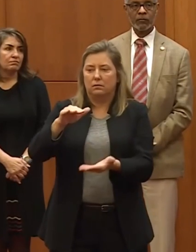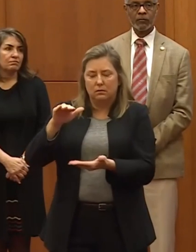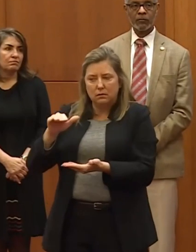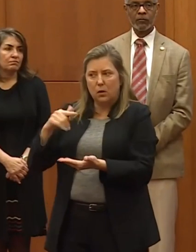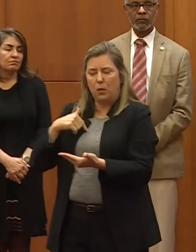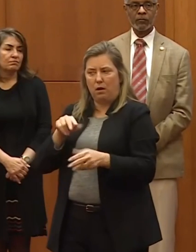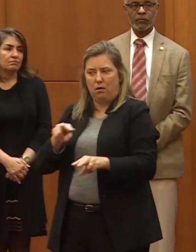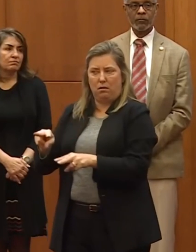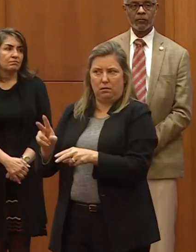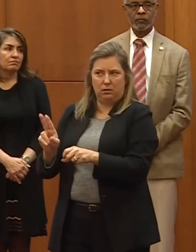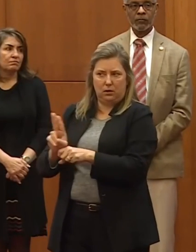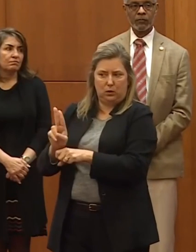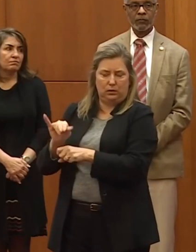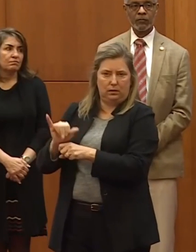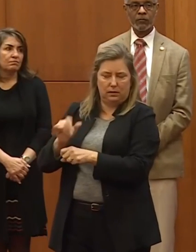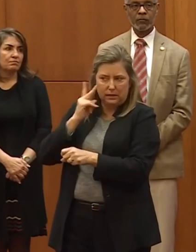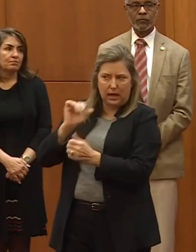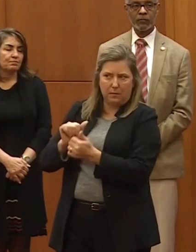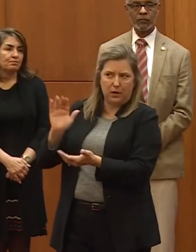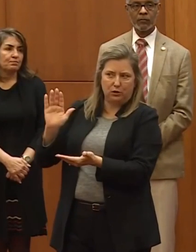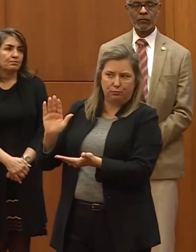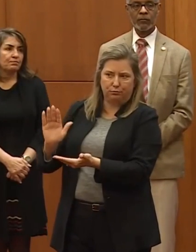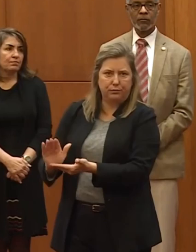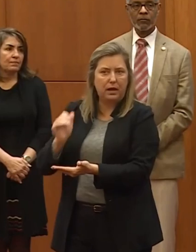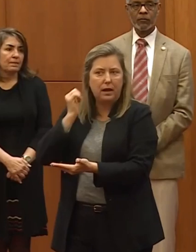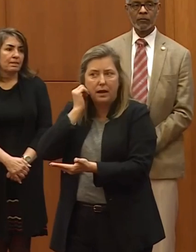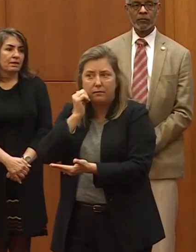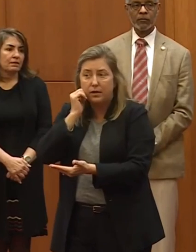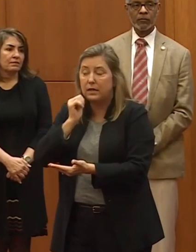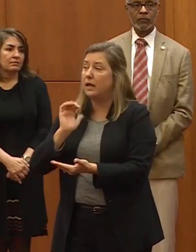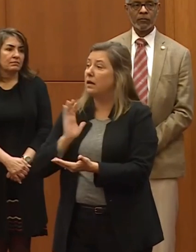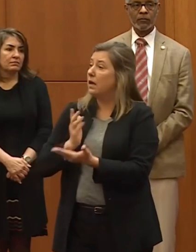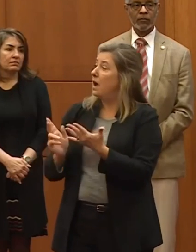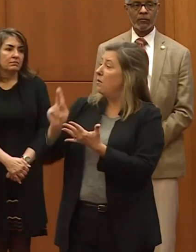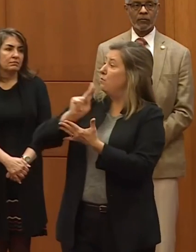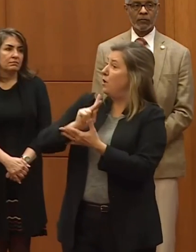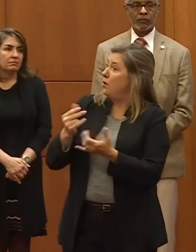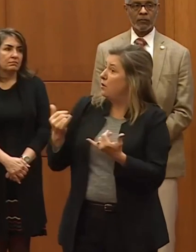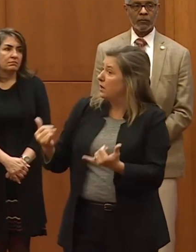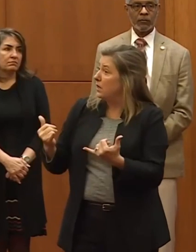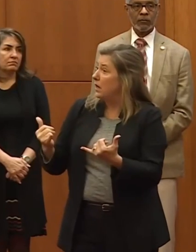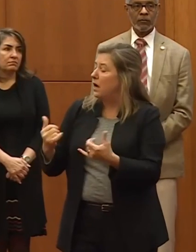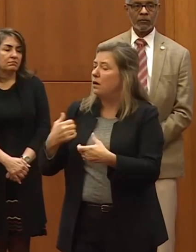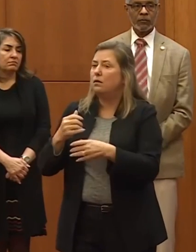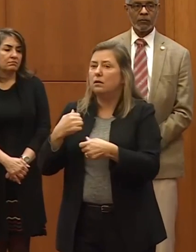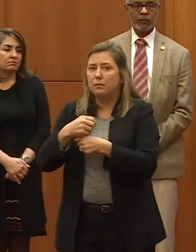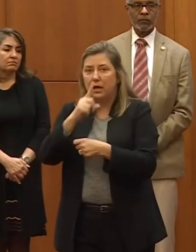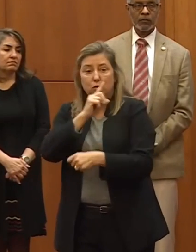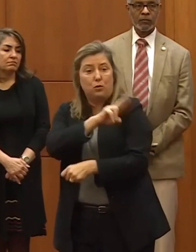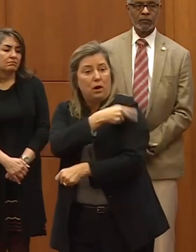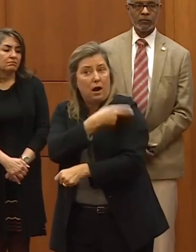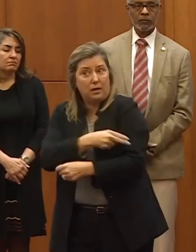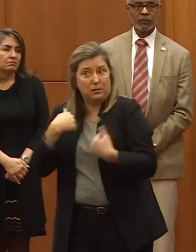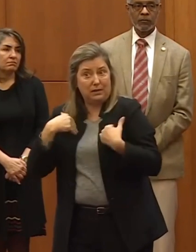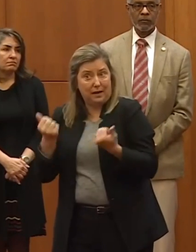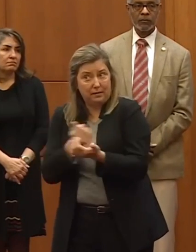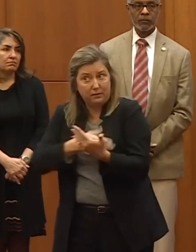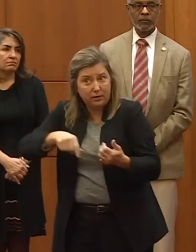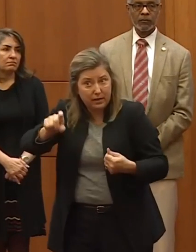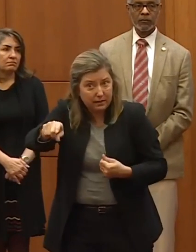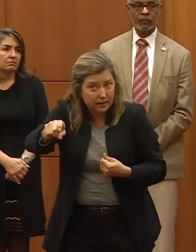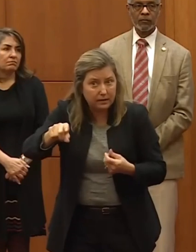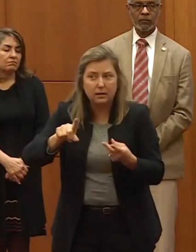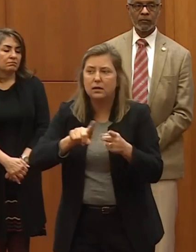to monitor that on a day-by-day basis. But our priority is to make sure that our hospitals have what they need, but also it's our urgent